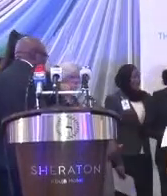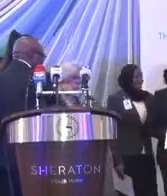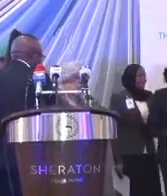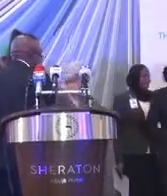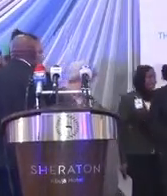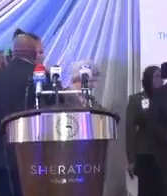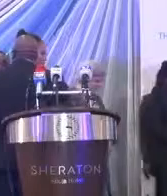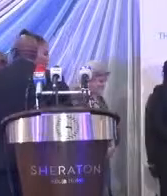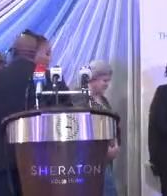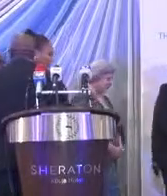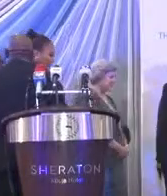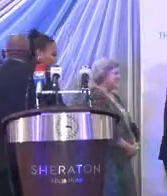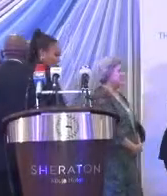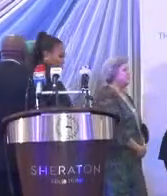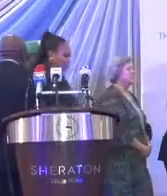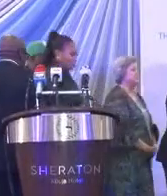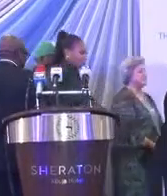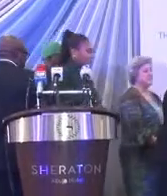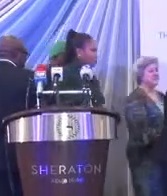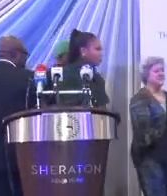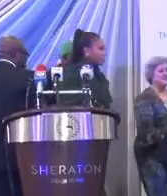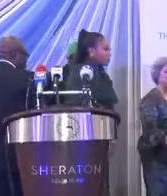please.